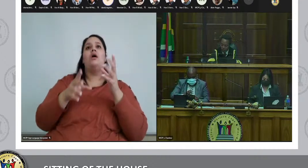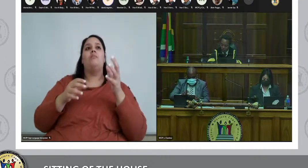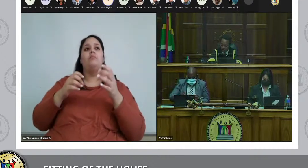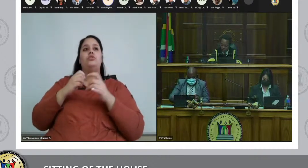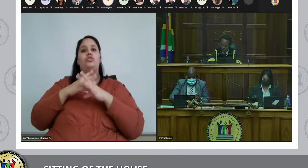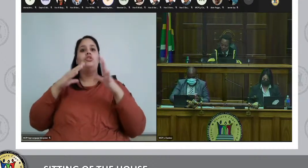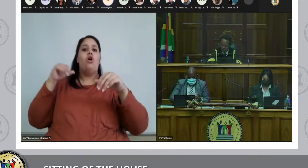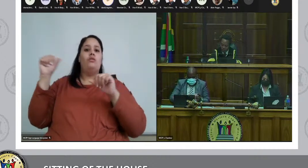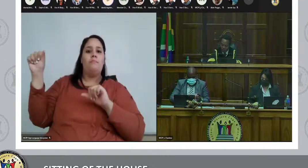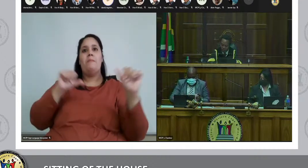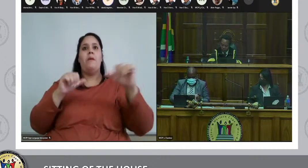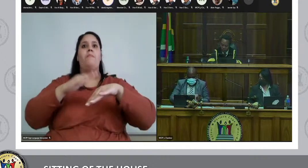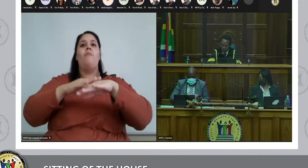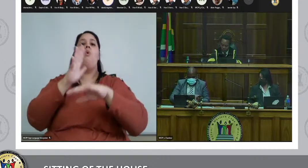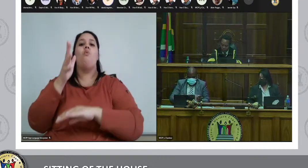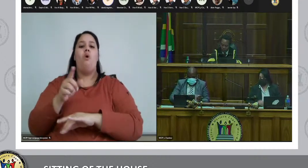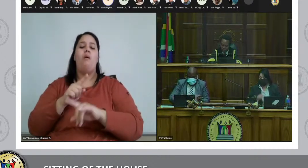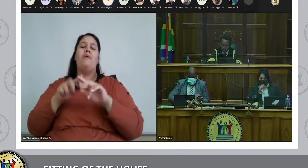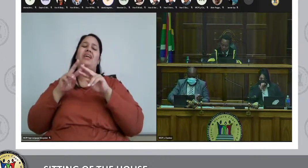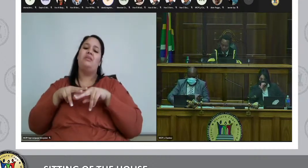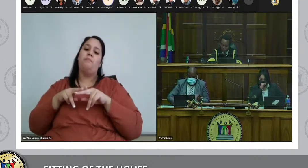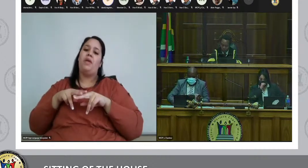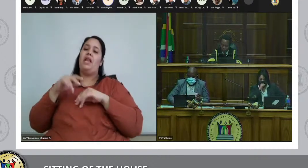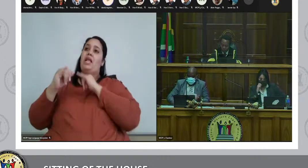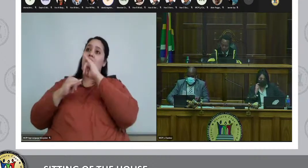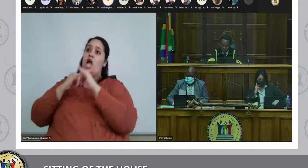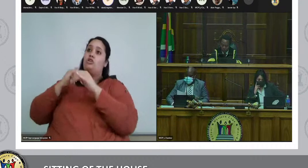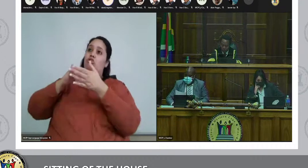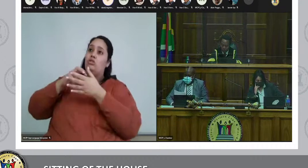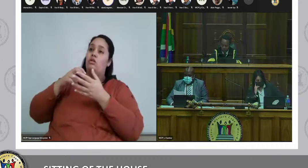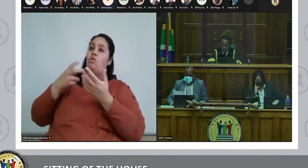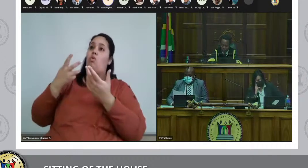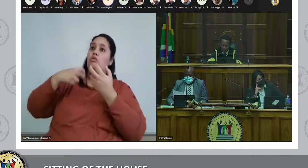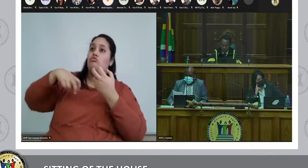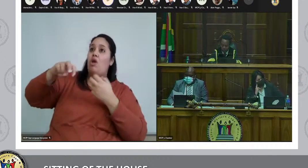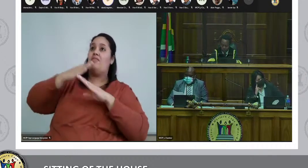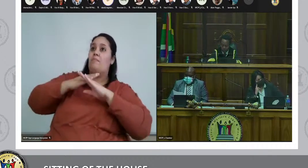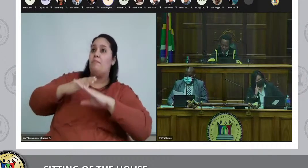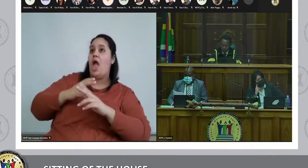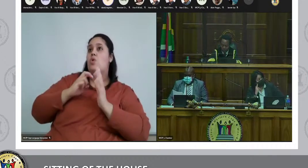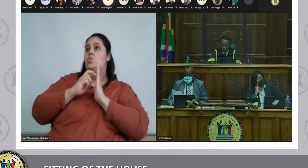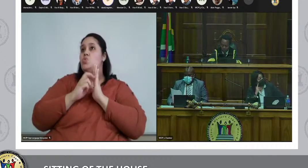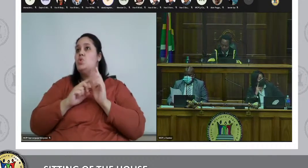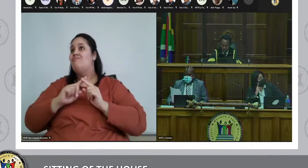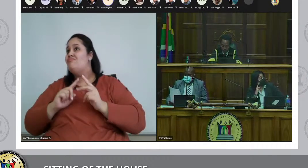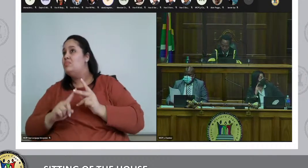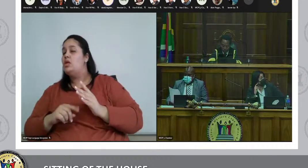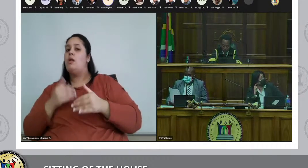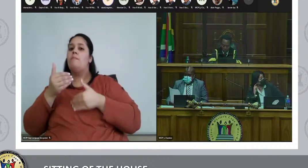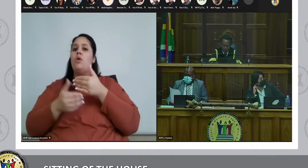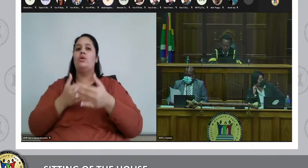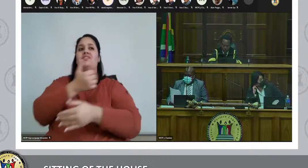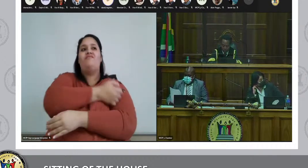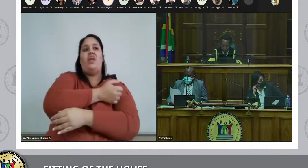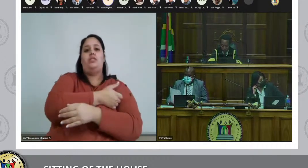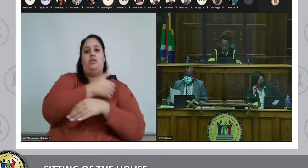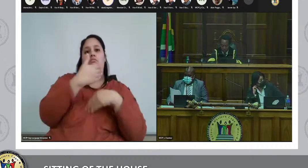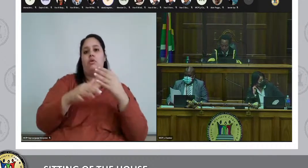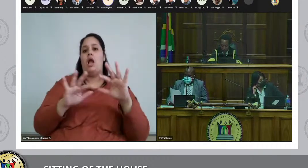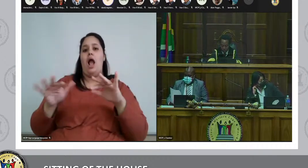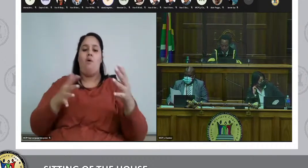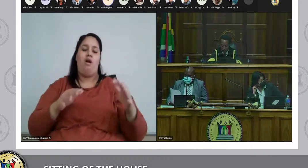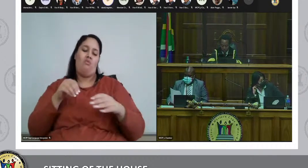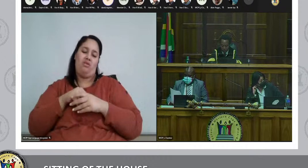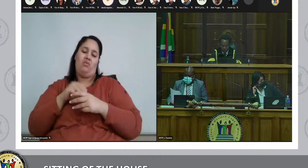stages, depending on travel bans and changes to consumer behavior and the progress of the vaccine rollout in the Western